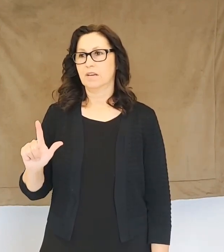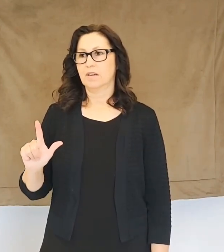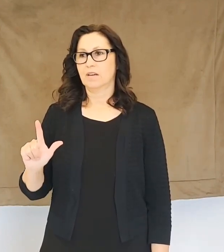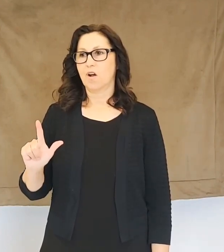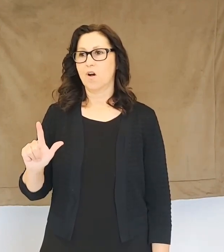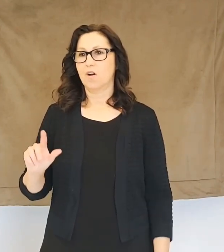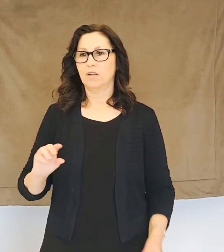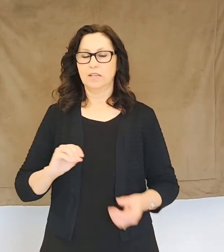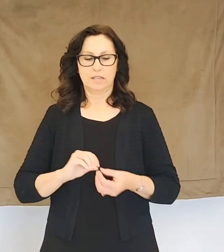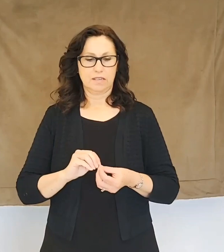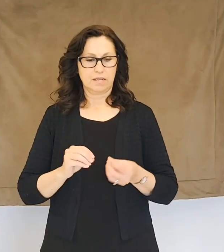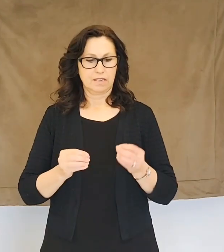all.